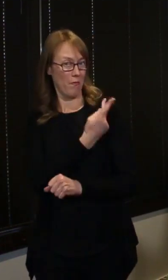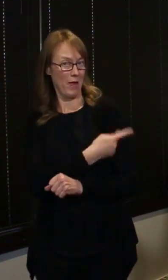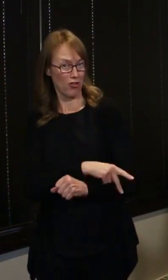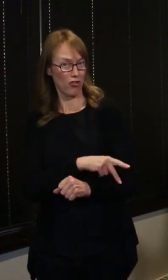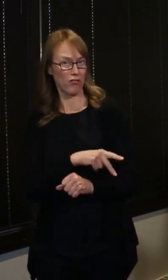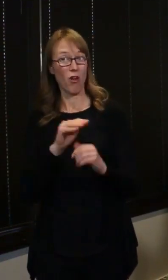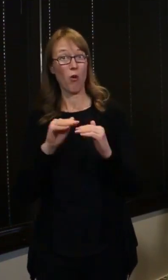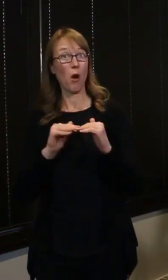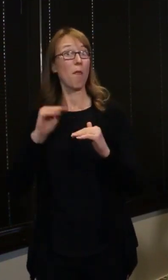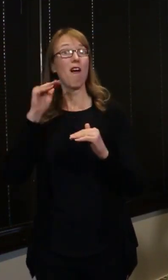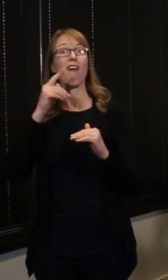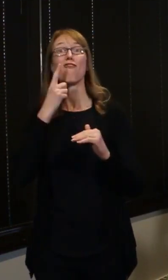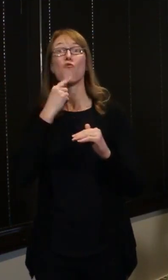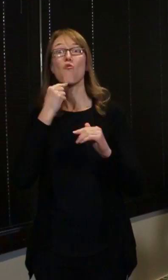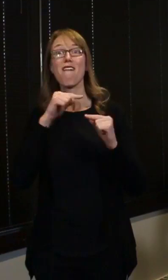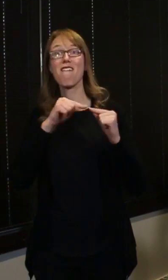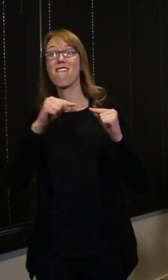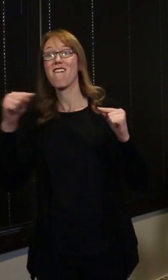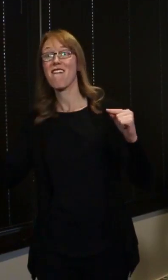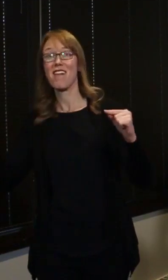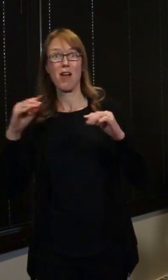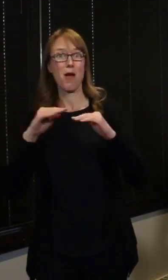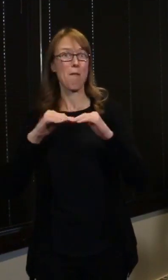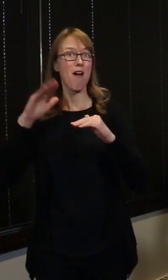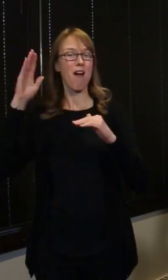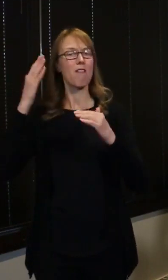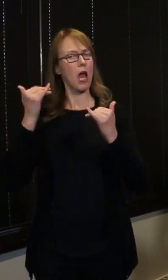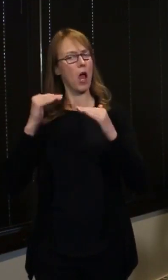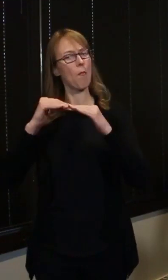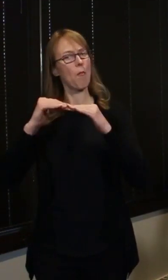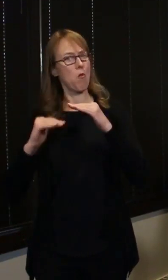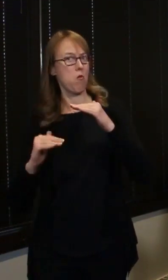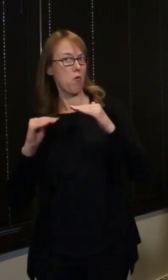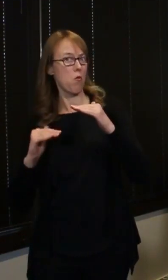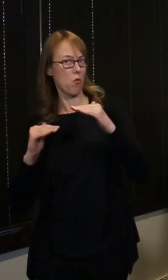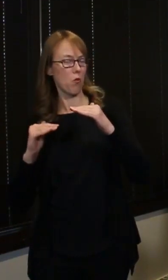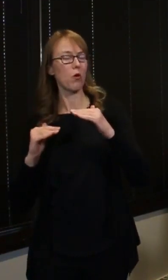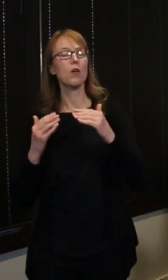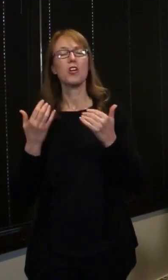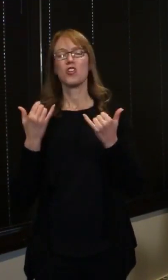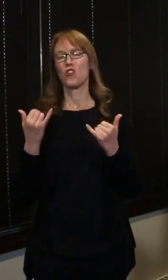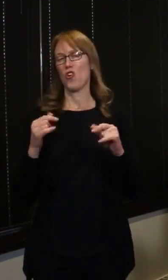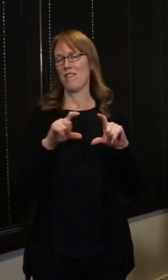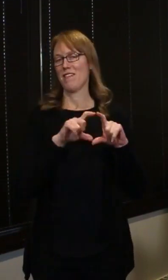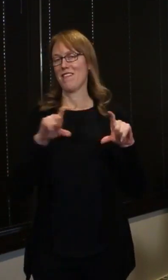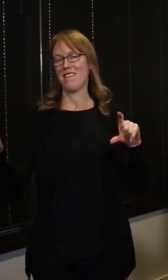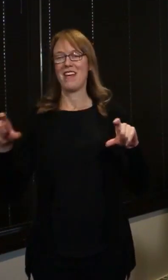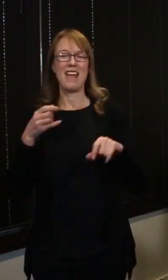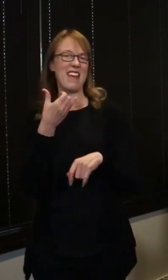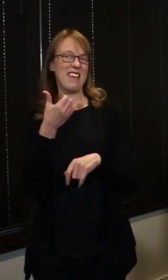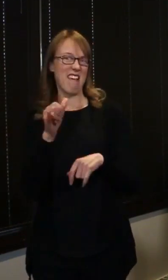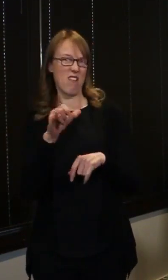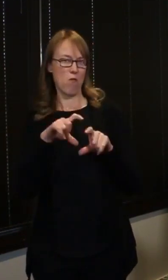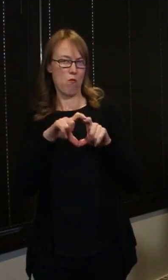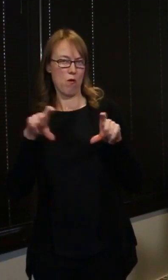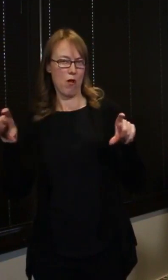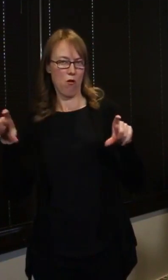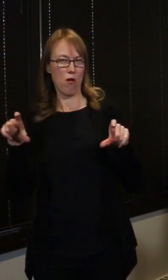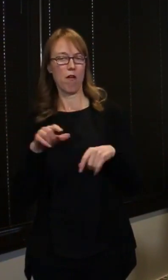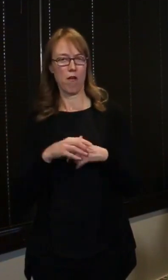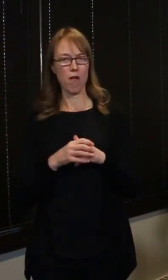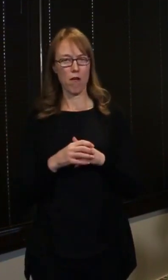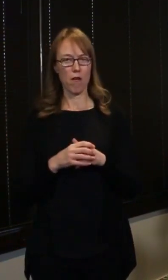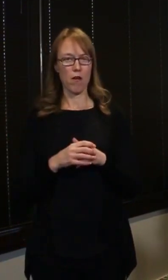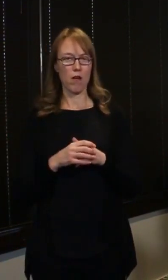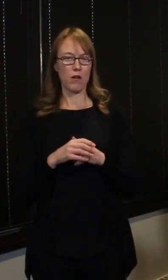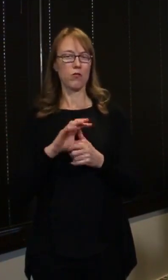line. So they're both in still that yellow area, with the total beds right on the